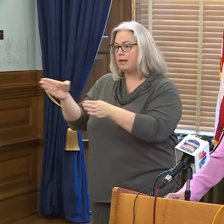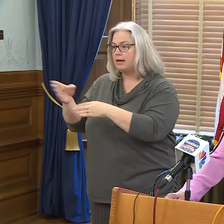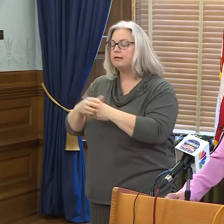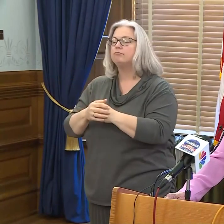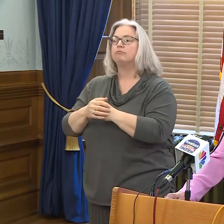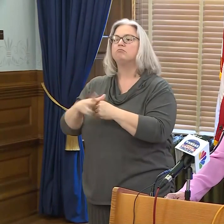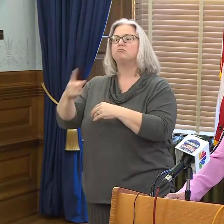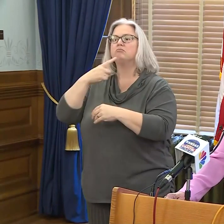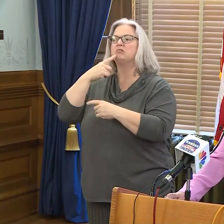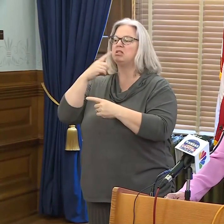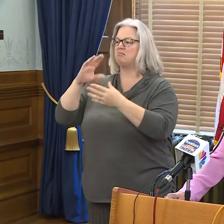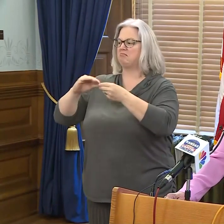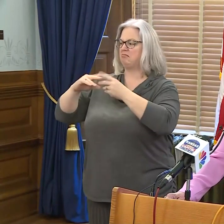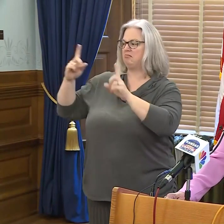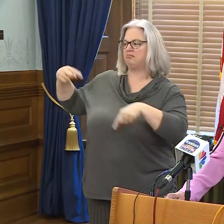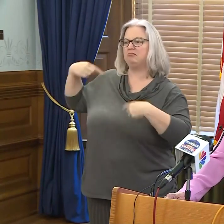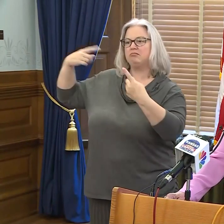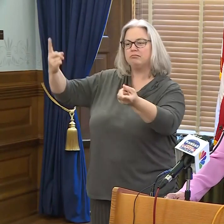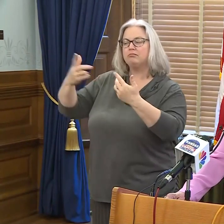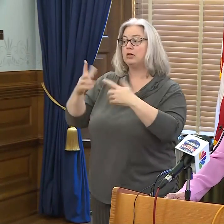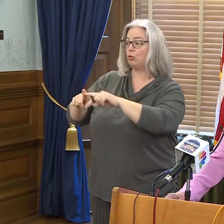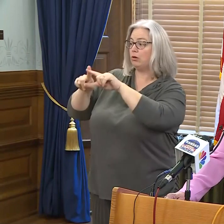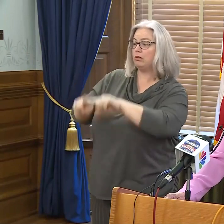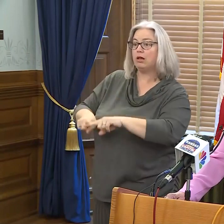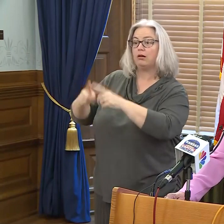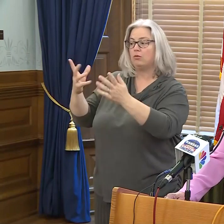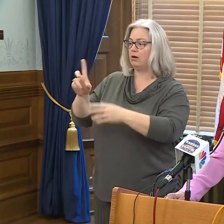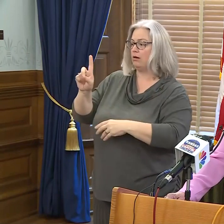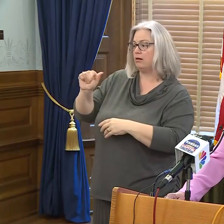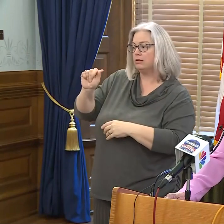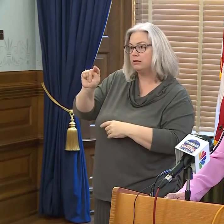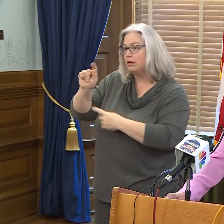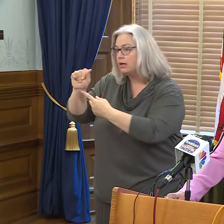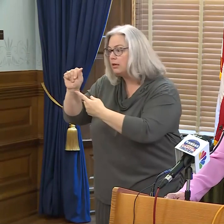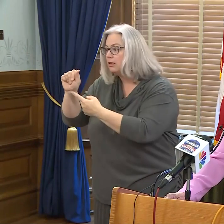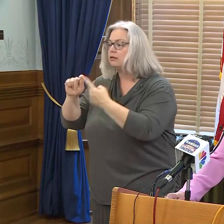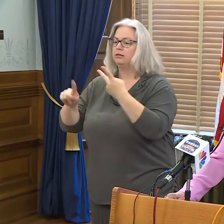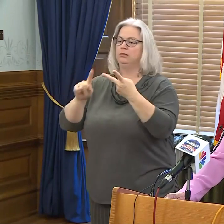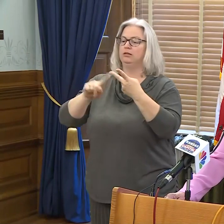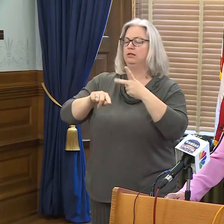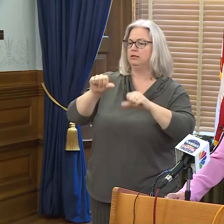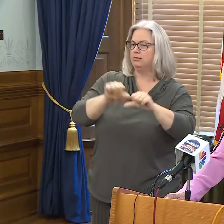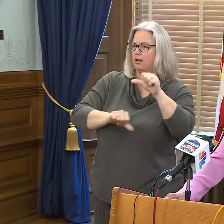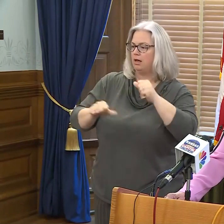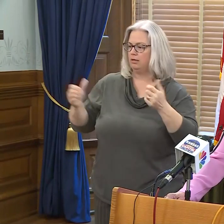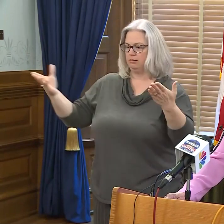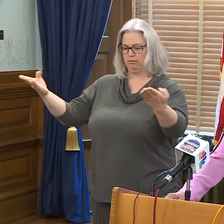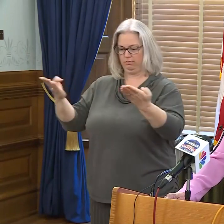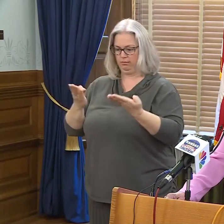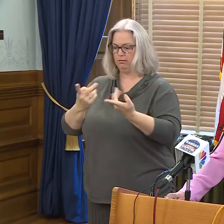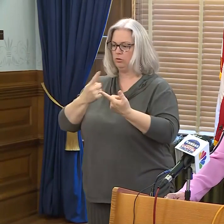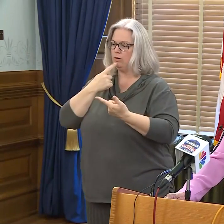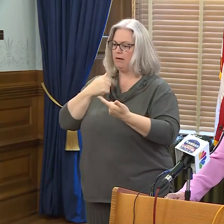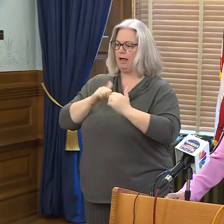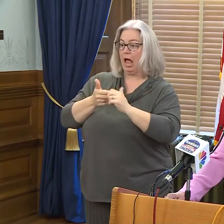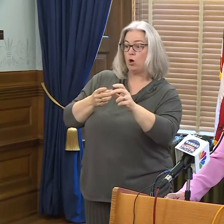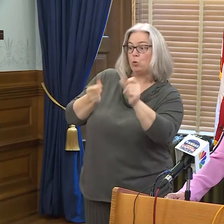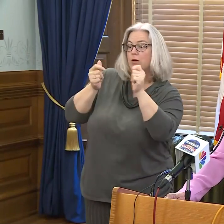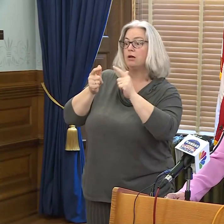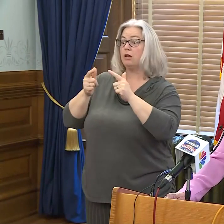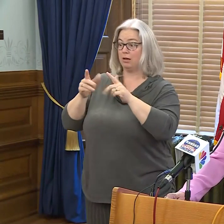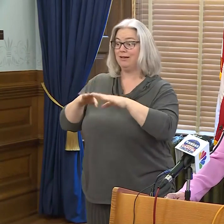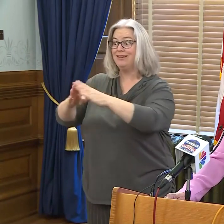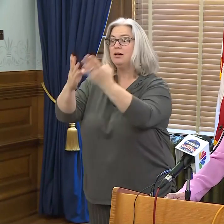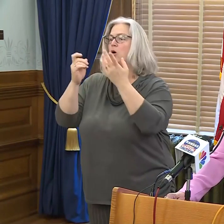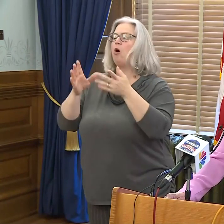As I've said all along, I'm relying on the data and the science to tell us how quickly or slowly